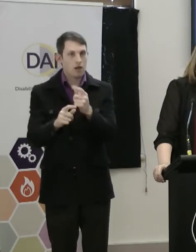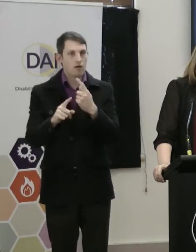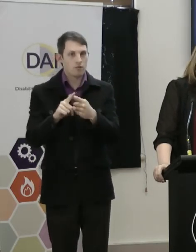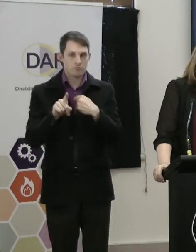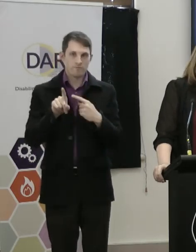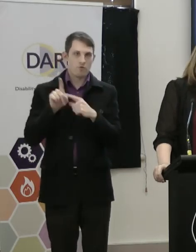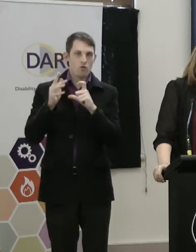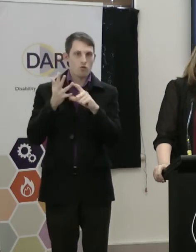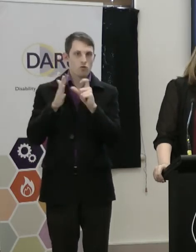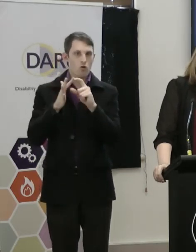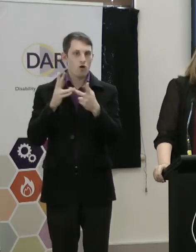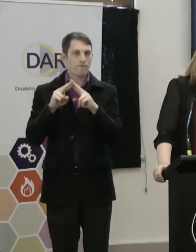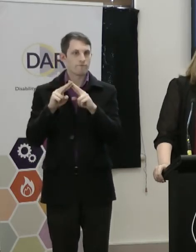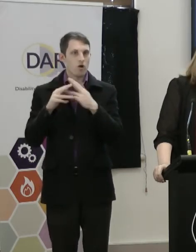conduct.